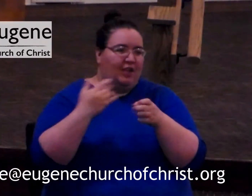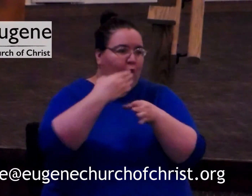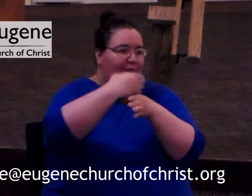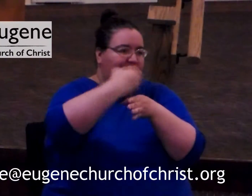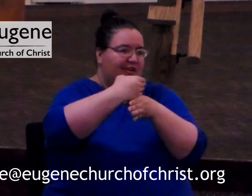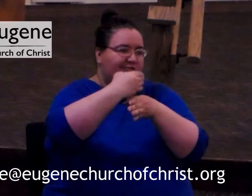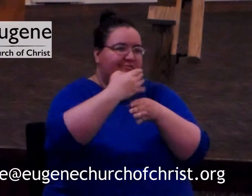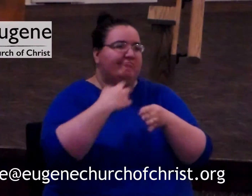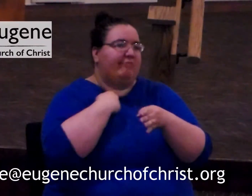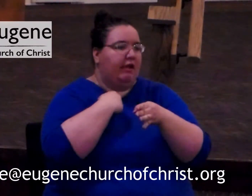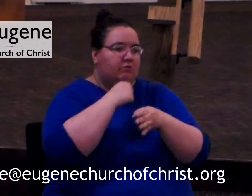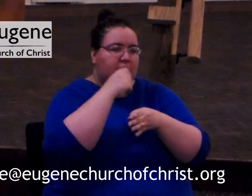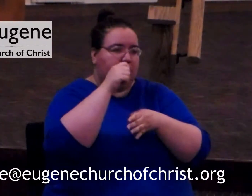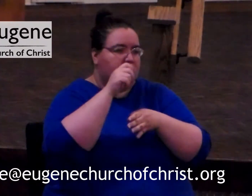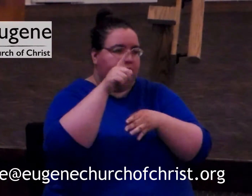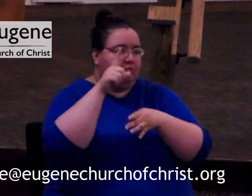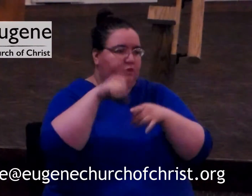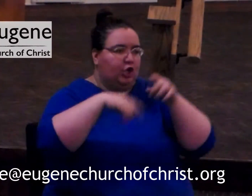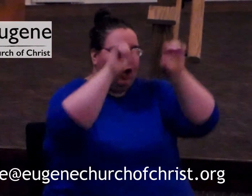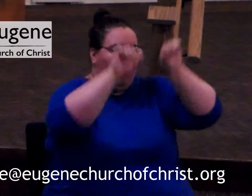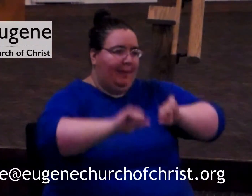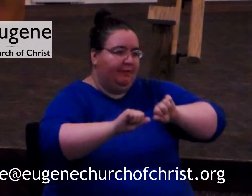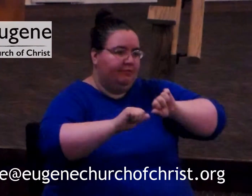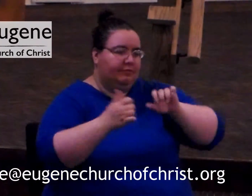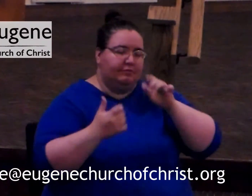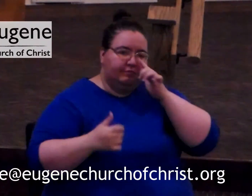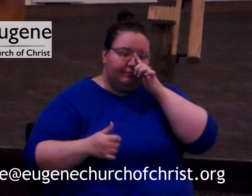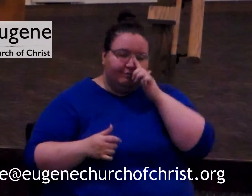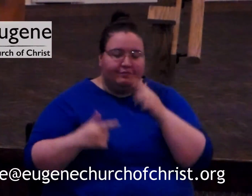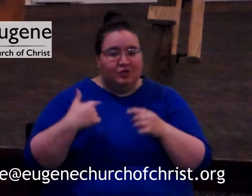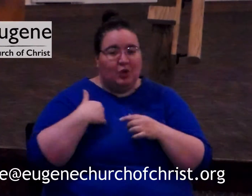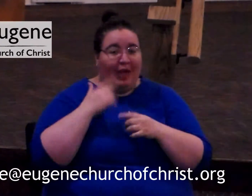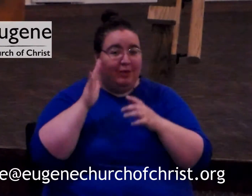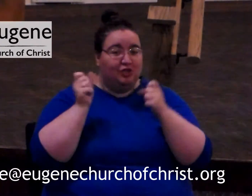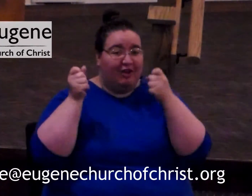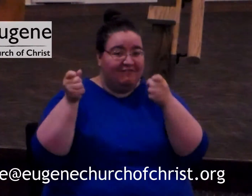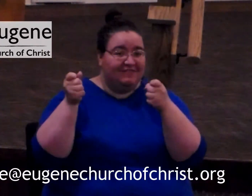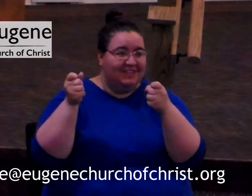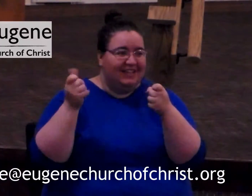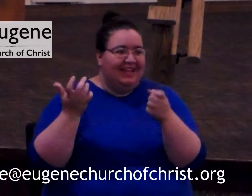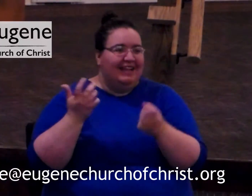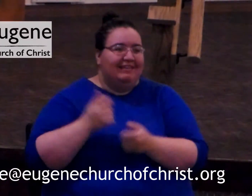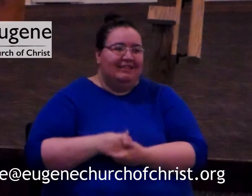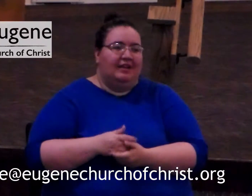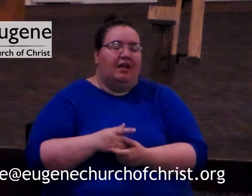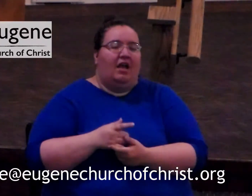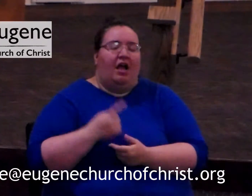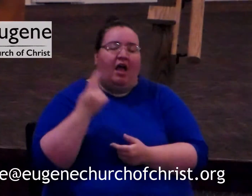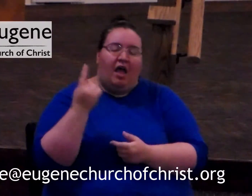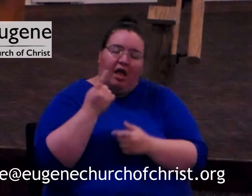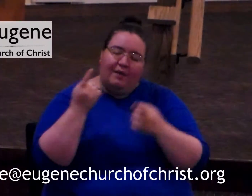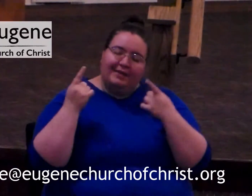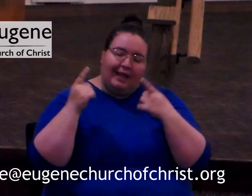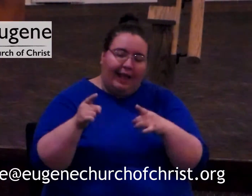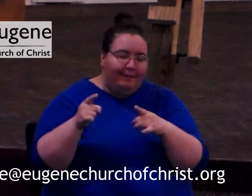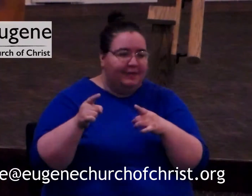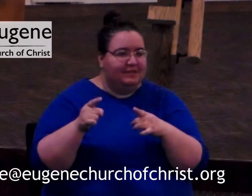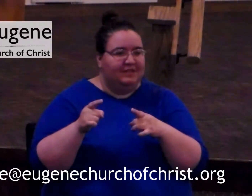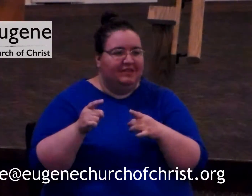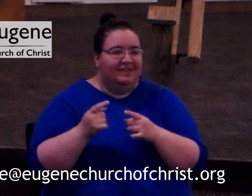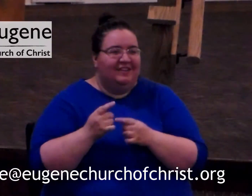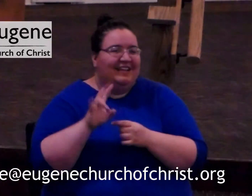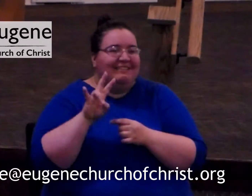girls, some 7th grade girls would pop open something of lotion and decide this is the perfect time to soften her hands and exfoliate and all those